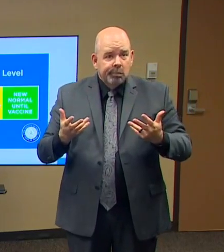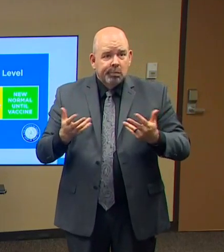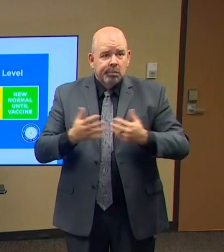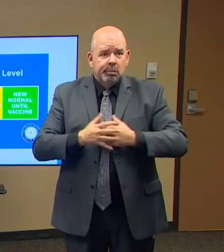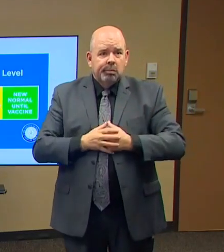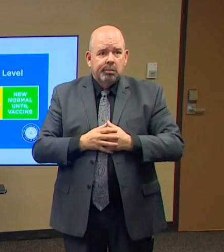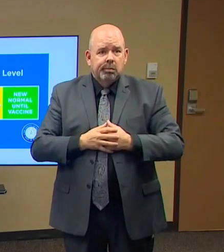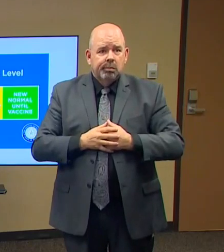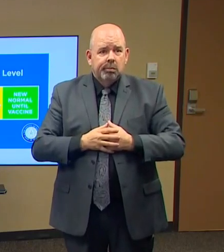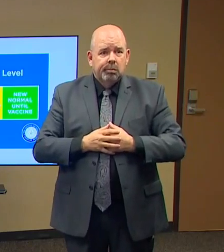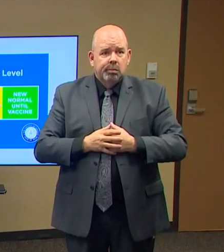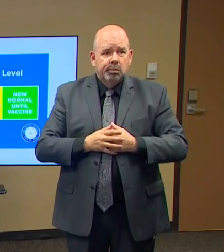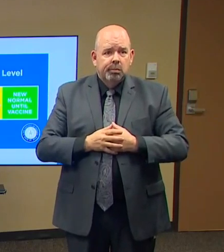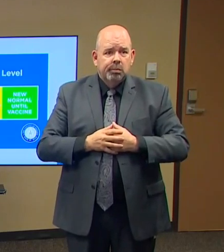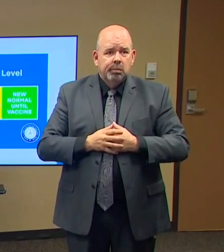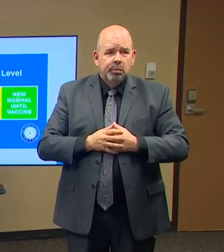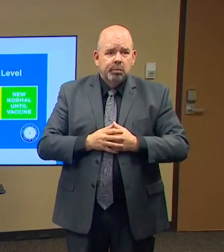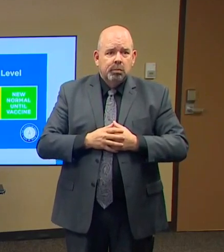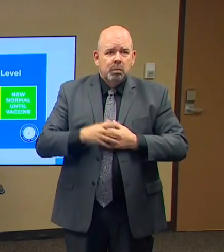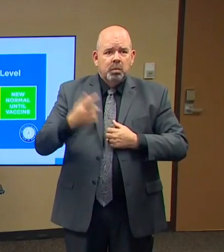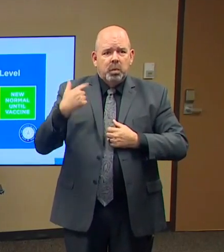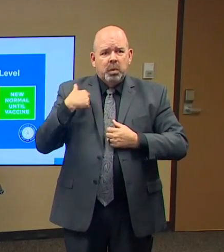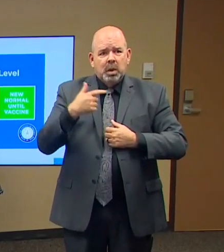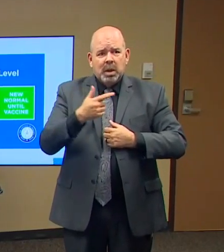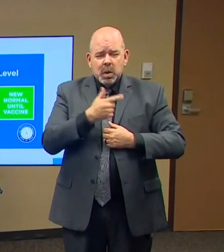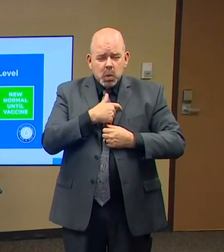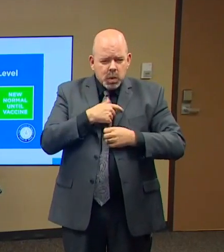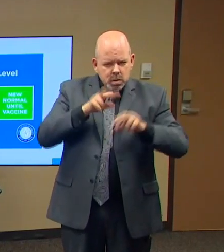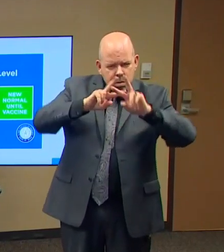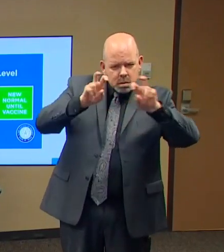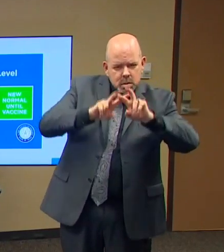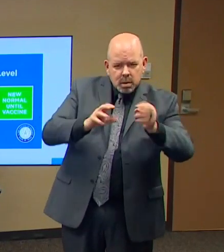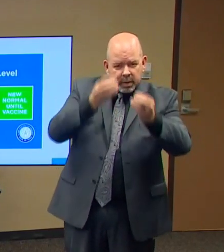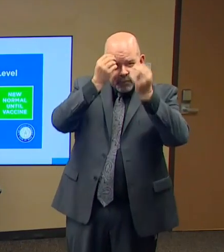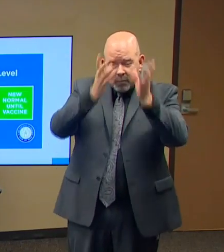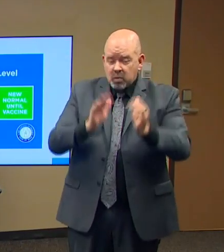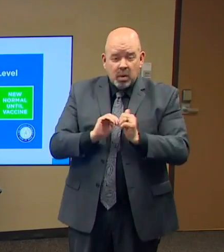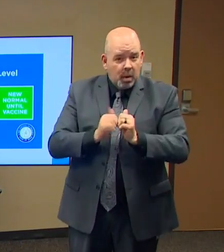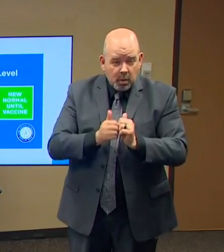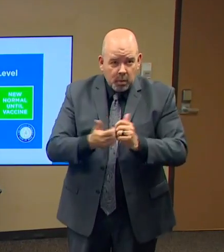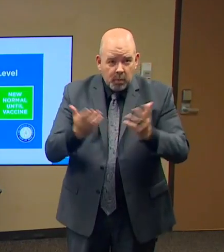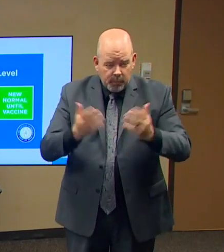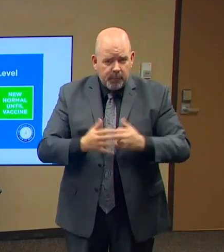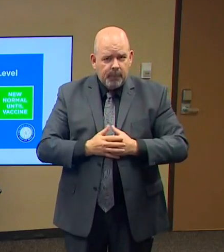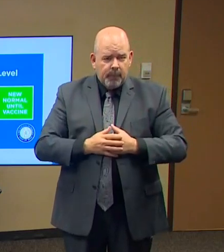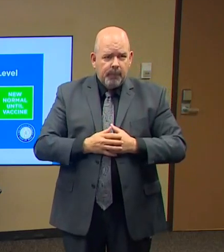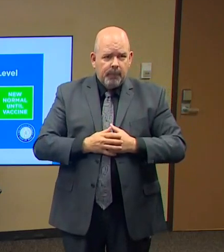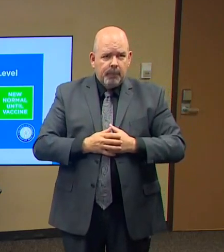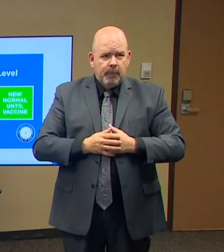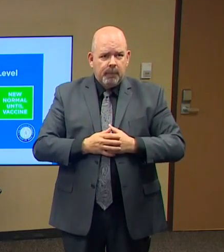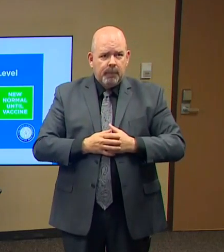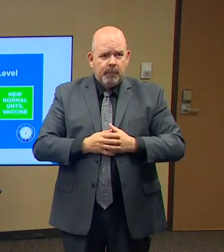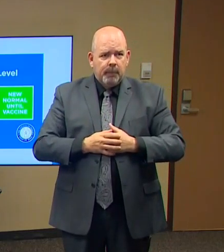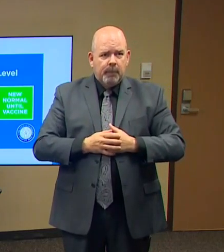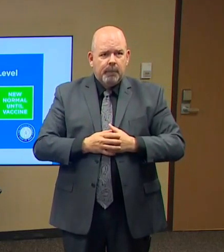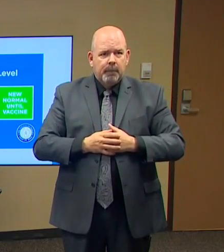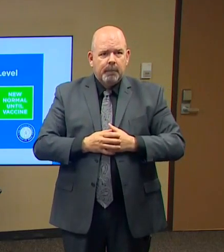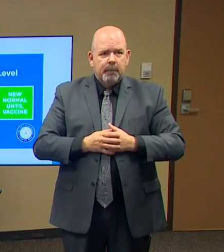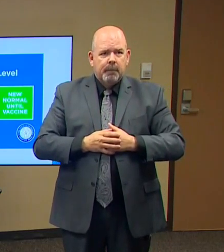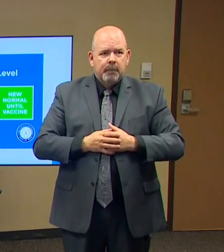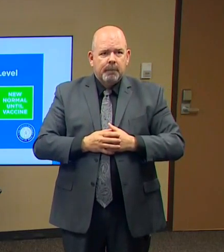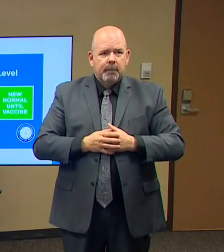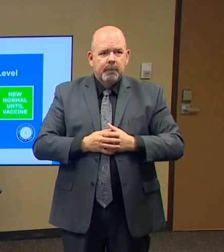be looking at some of the details on. I think we are going to definitely. We wanted to make sure that